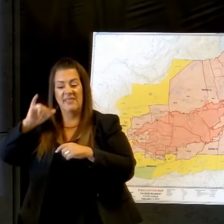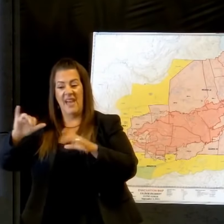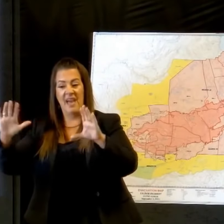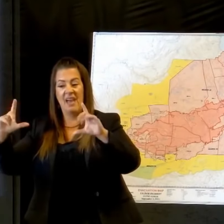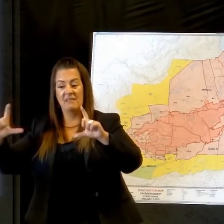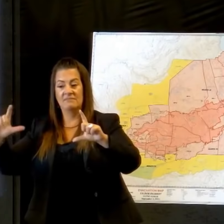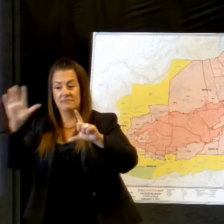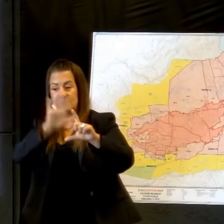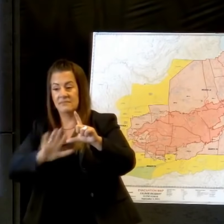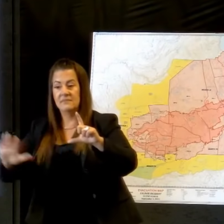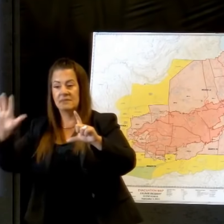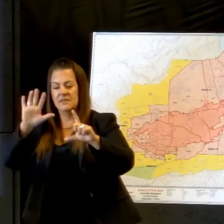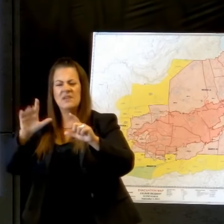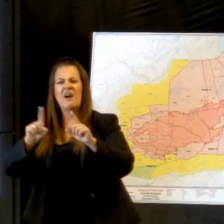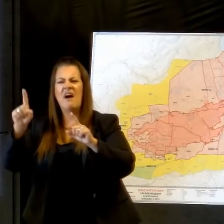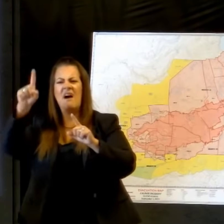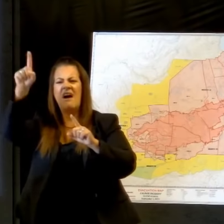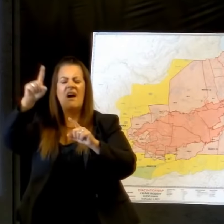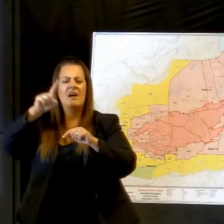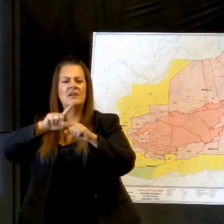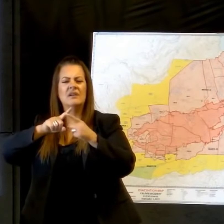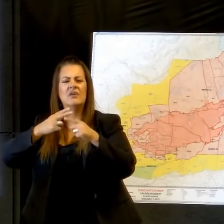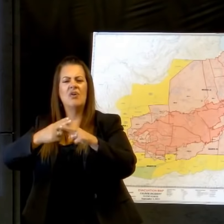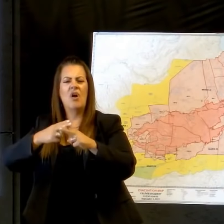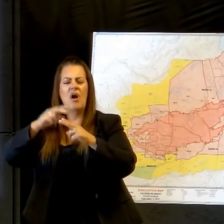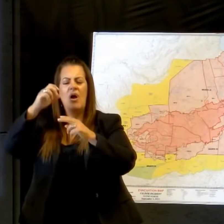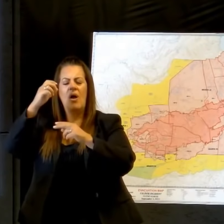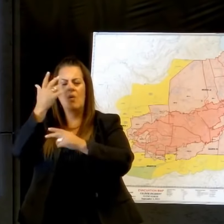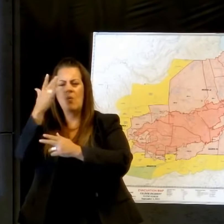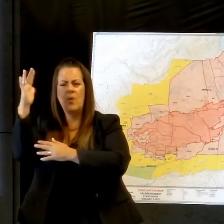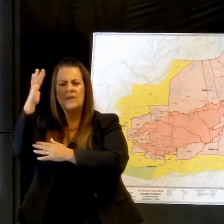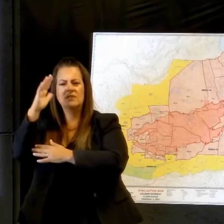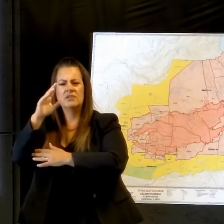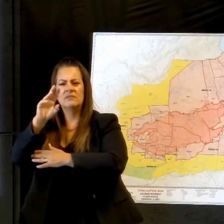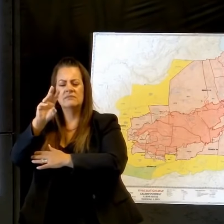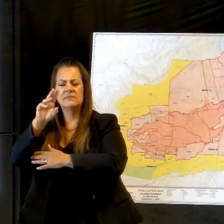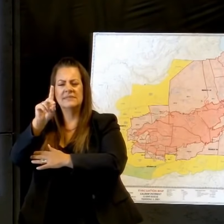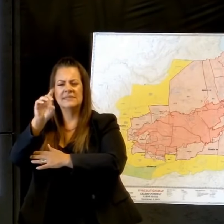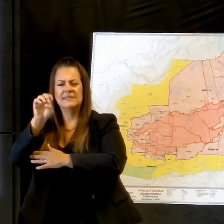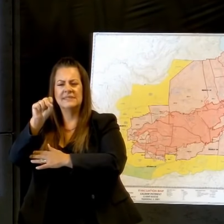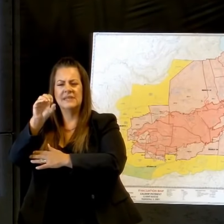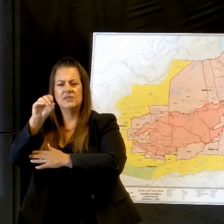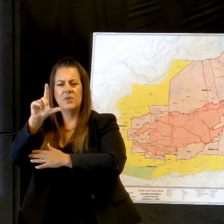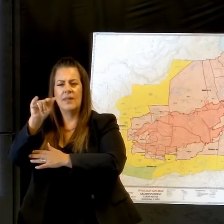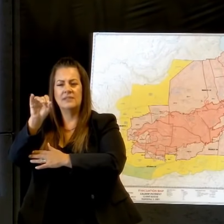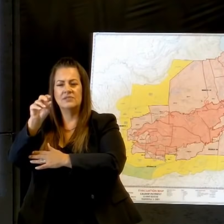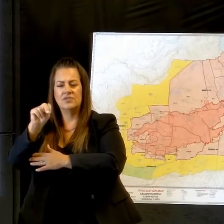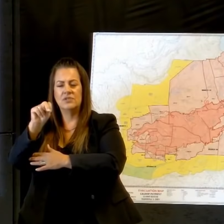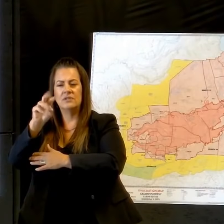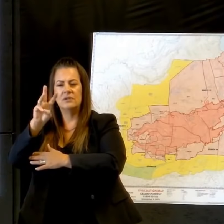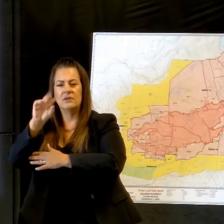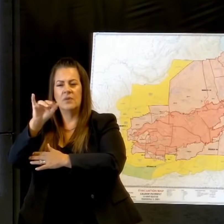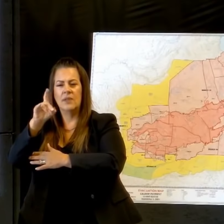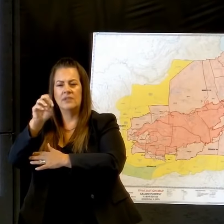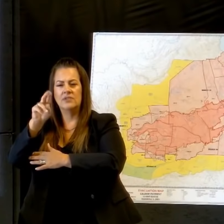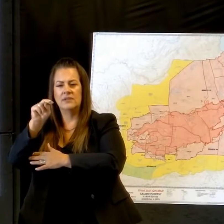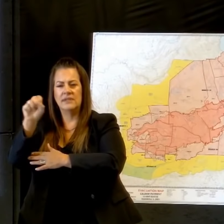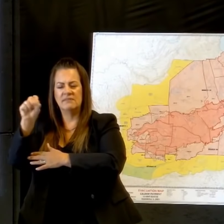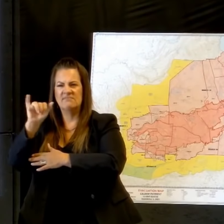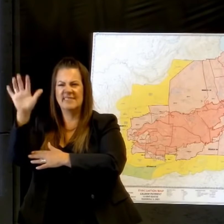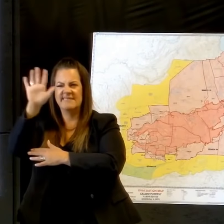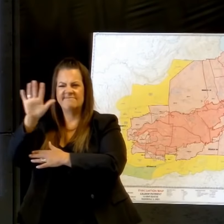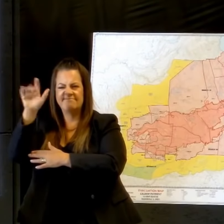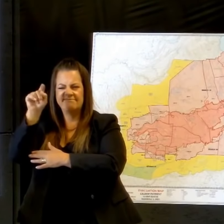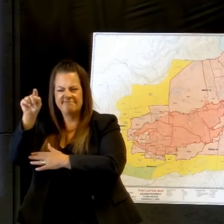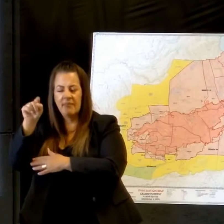the Desolation Wilderness is going to continue to cause us problems until we get into tomorrow, where we heard the incident meteorologist tell us